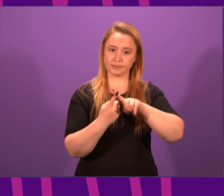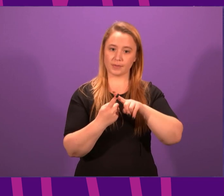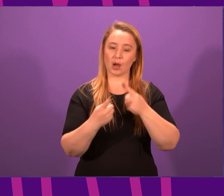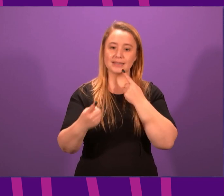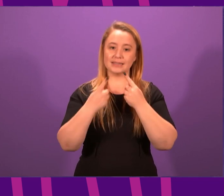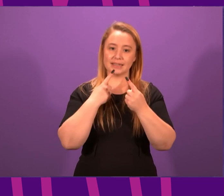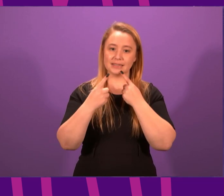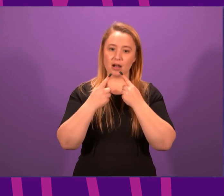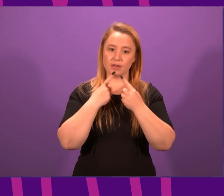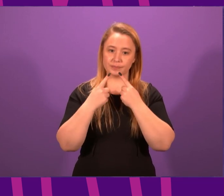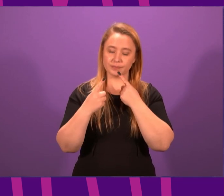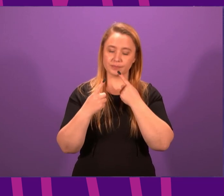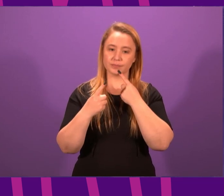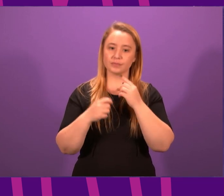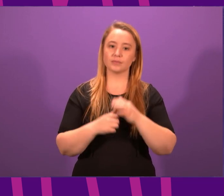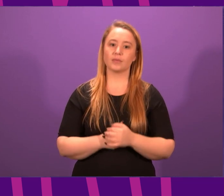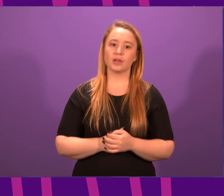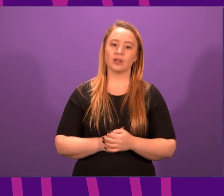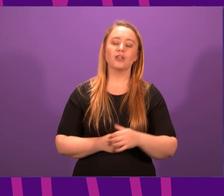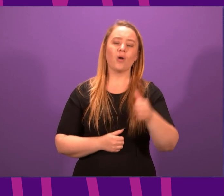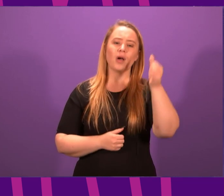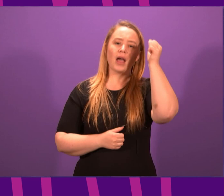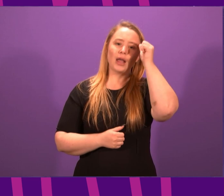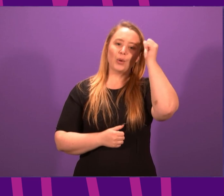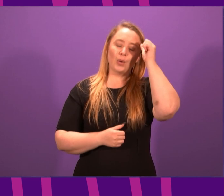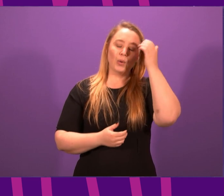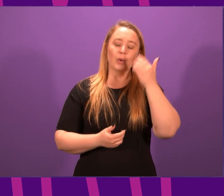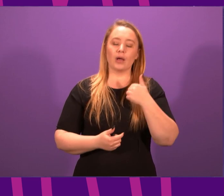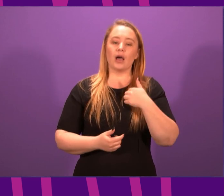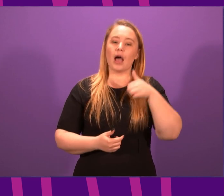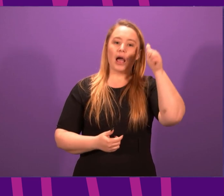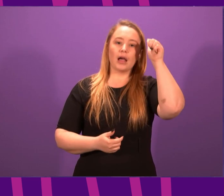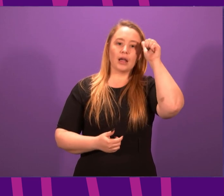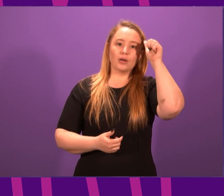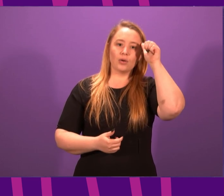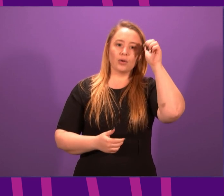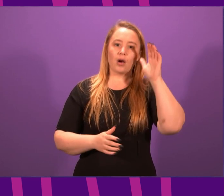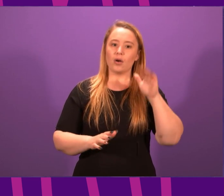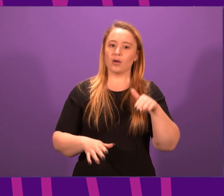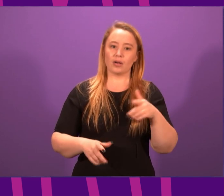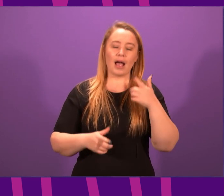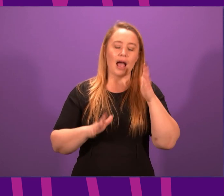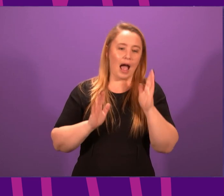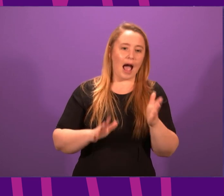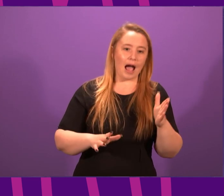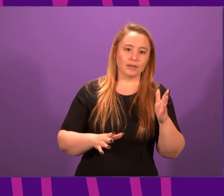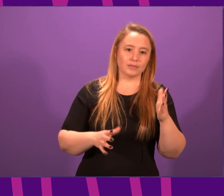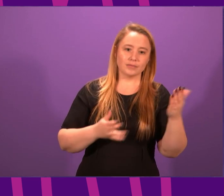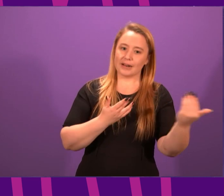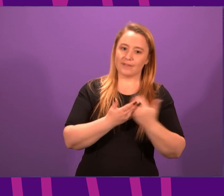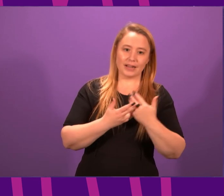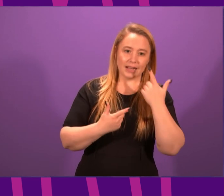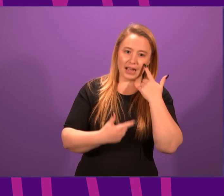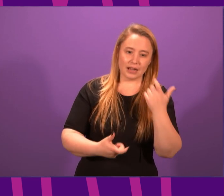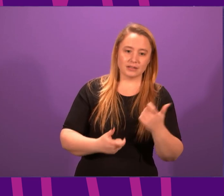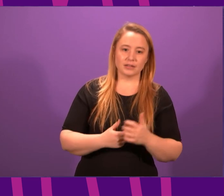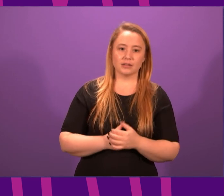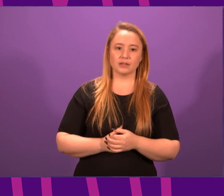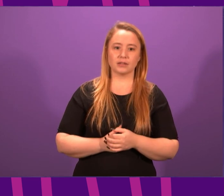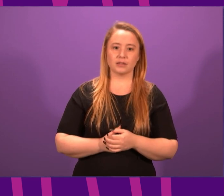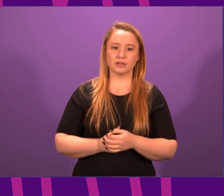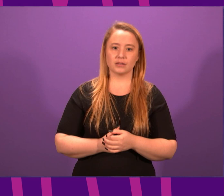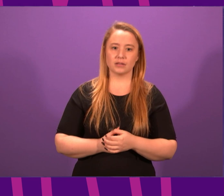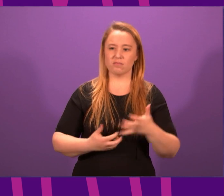data. I need to repeat, I understand, I absolutely understand. No, I'm afraid I need to finish. I understand.